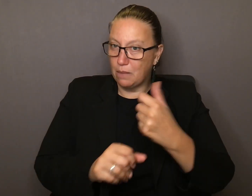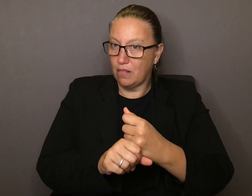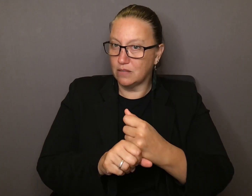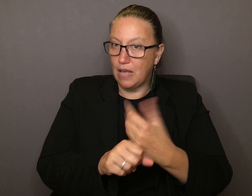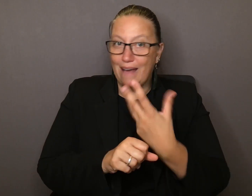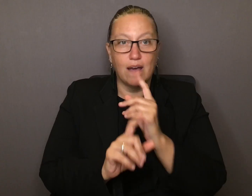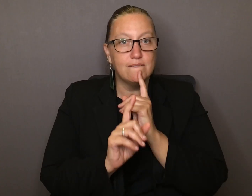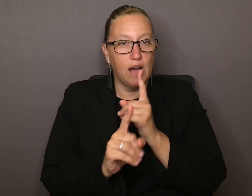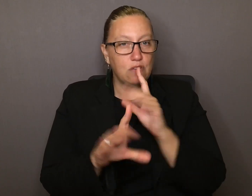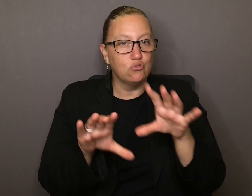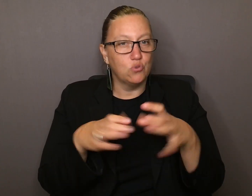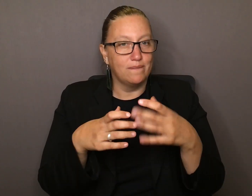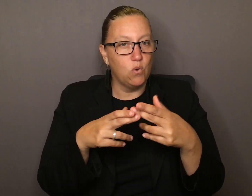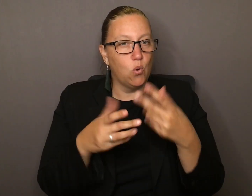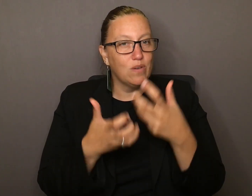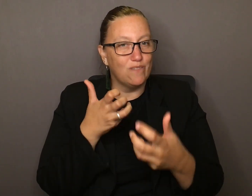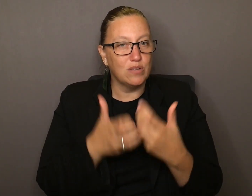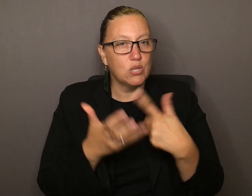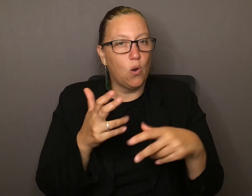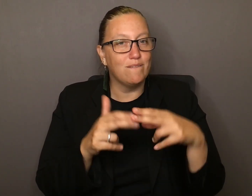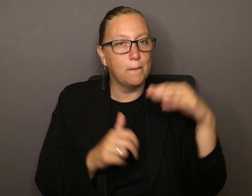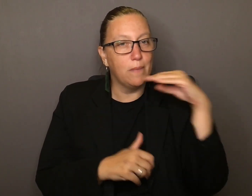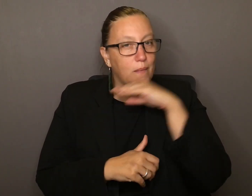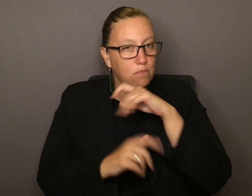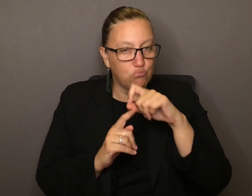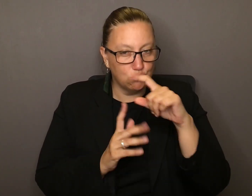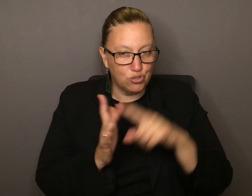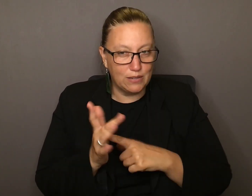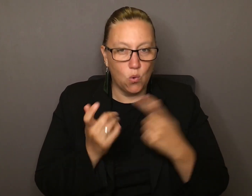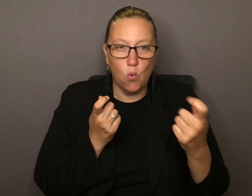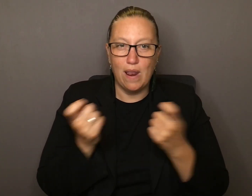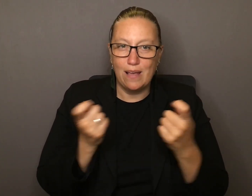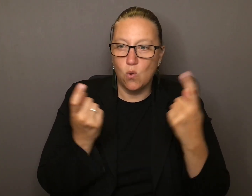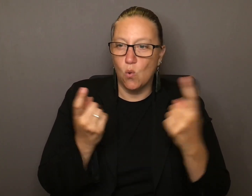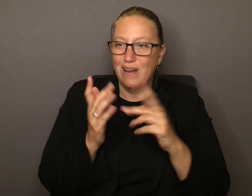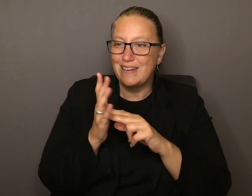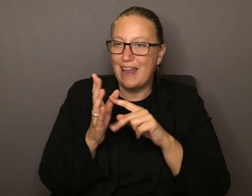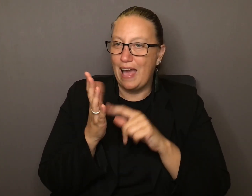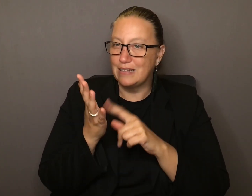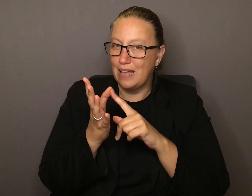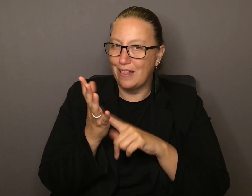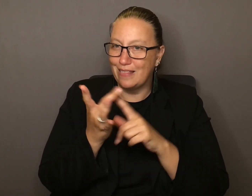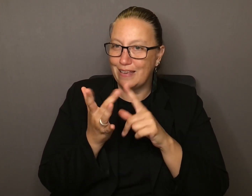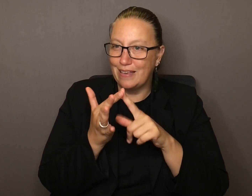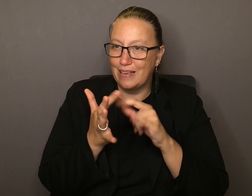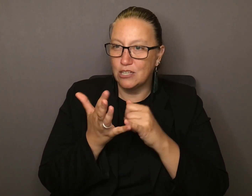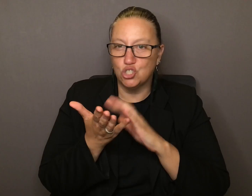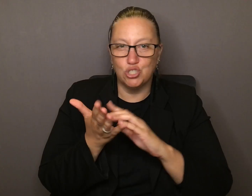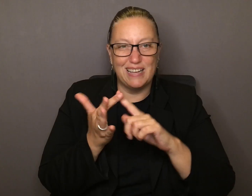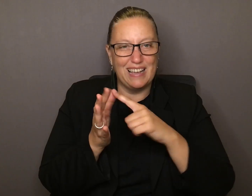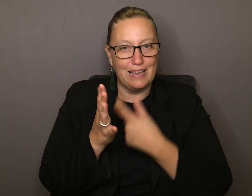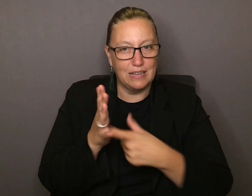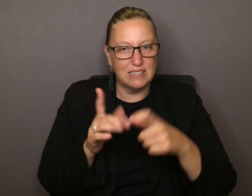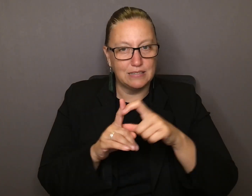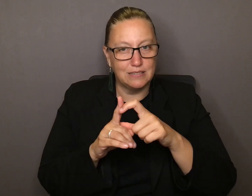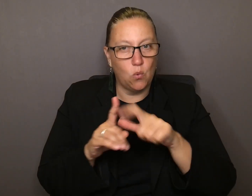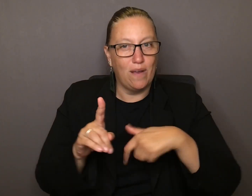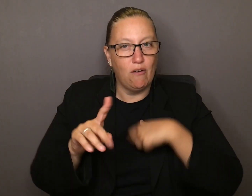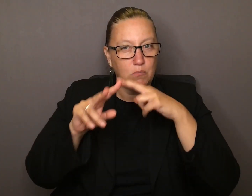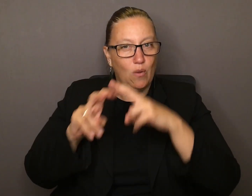a University of Melbourne project led by Natalie Sheard, exploring AI and discrimination. And WWDA are one